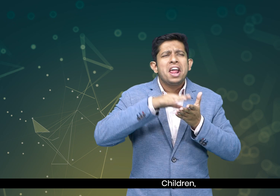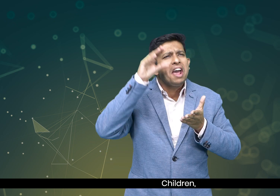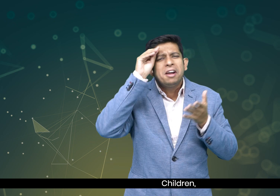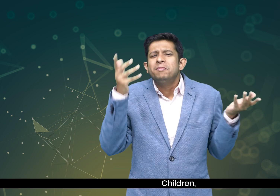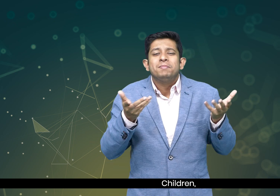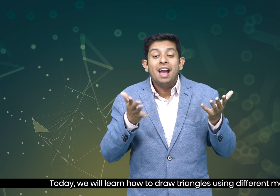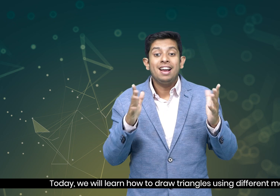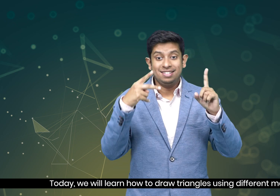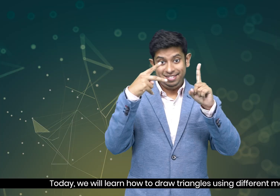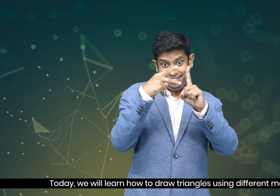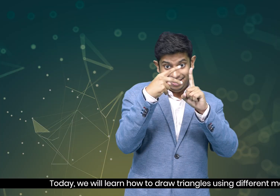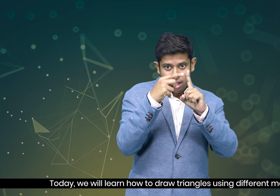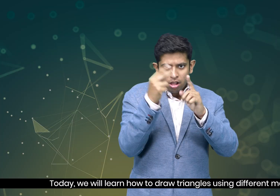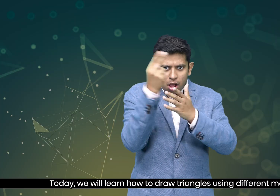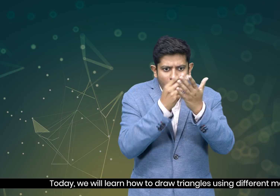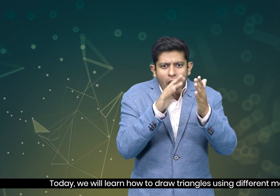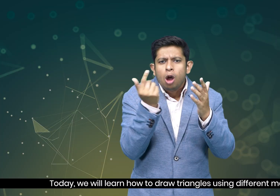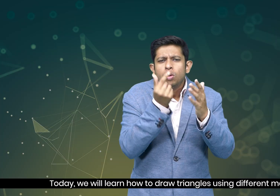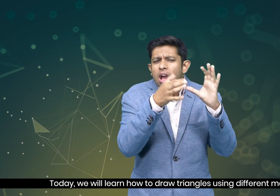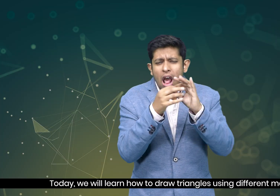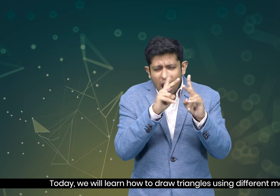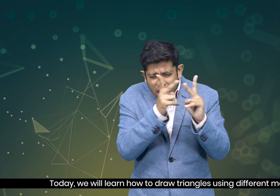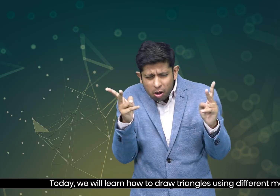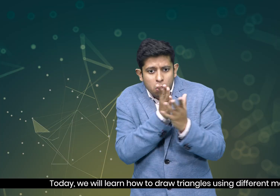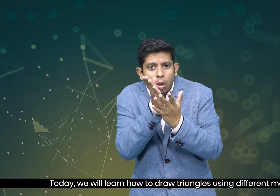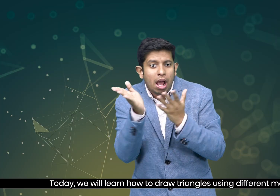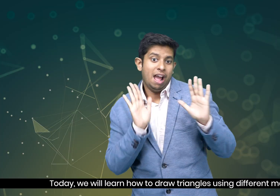Children, today we will learn how to draw triangles using different methods.